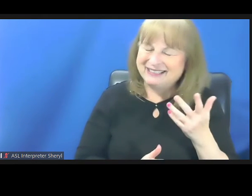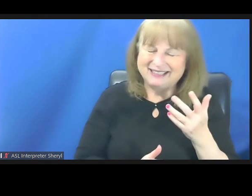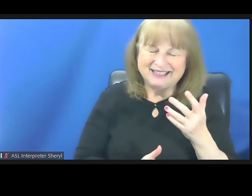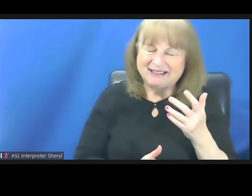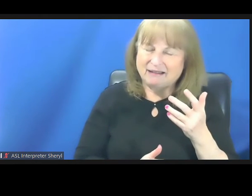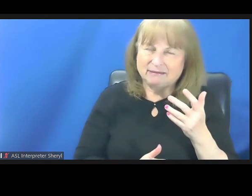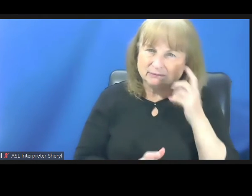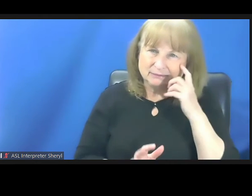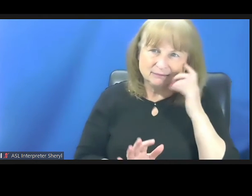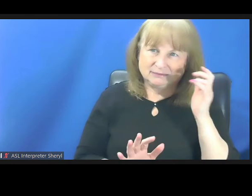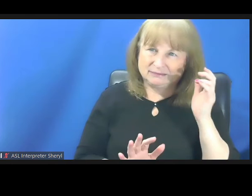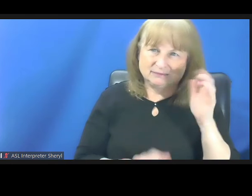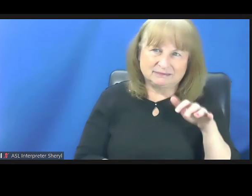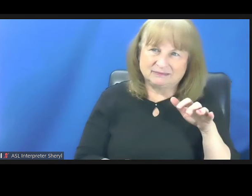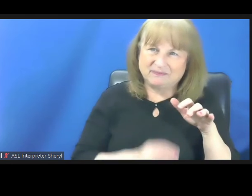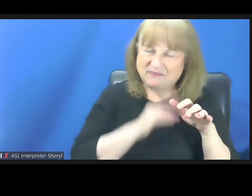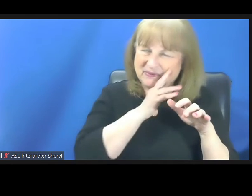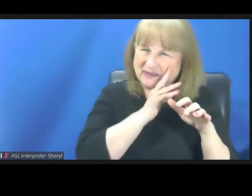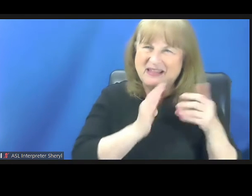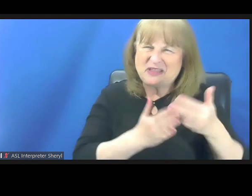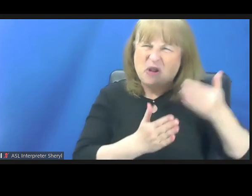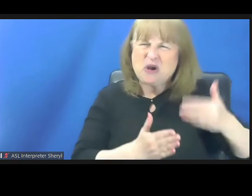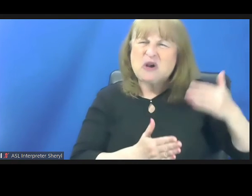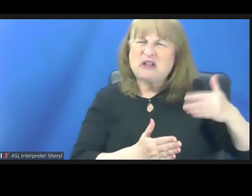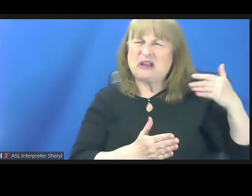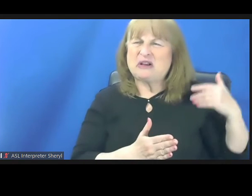deadening. I mean, those are the earlier kind of